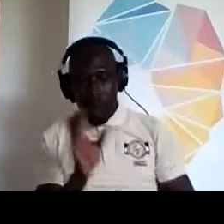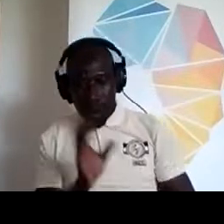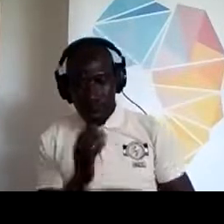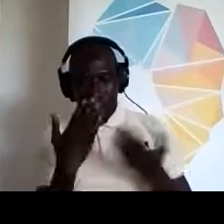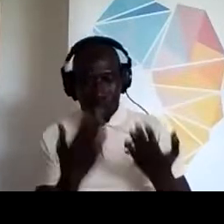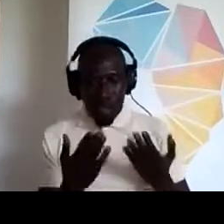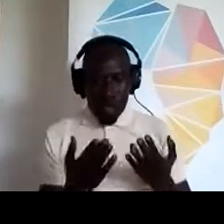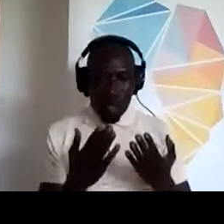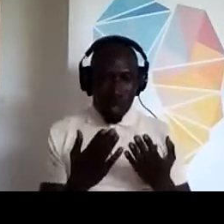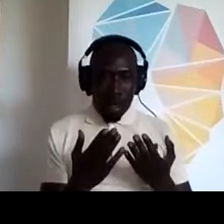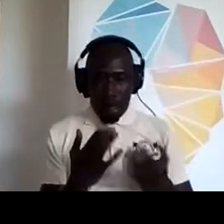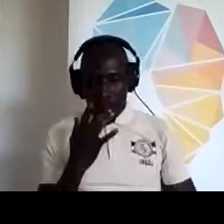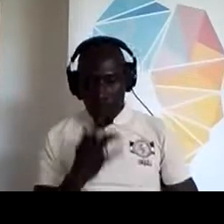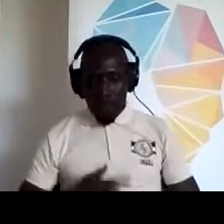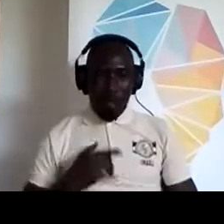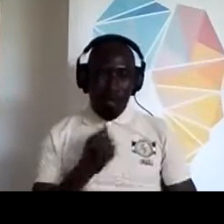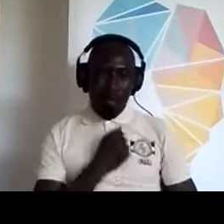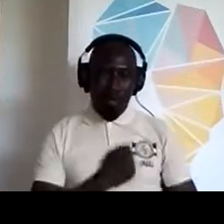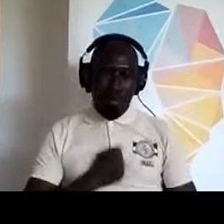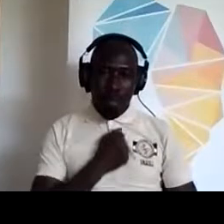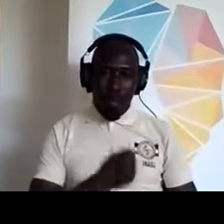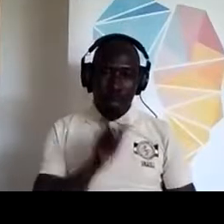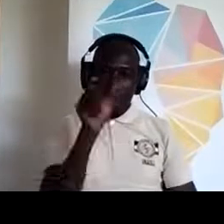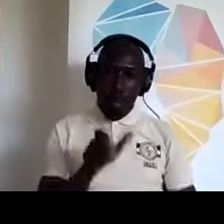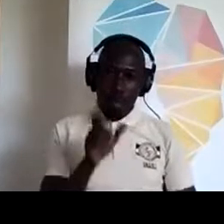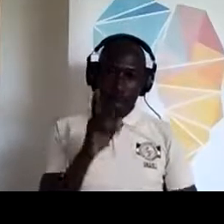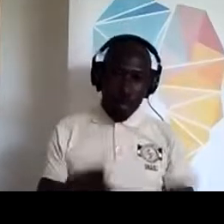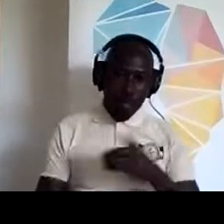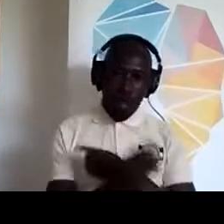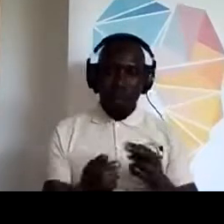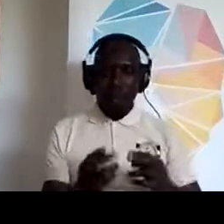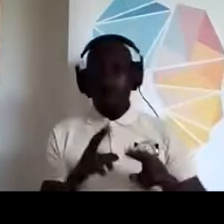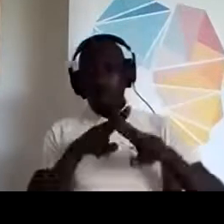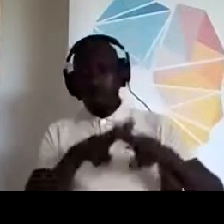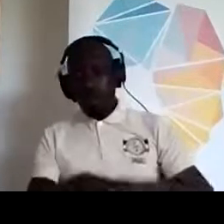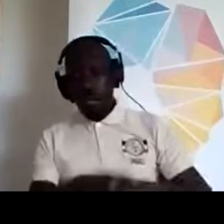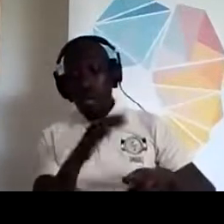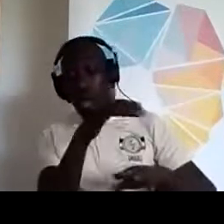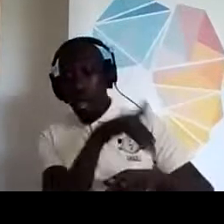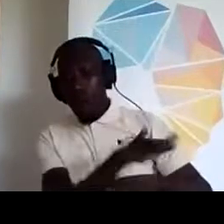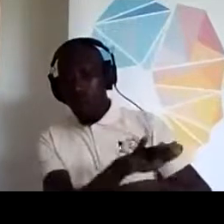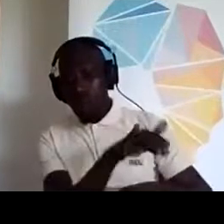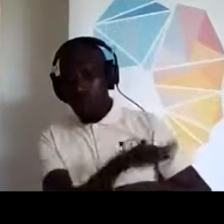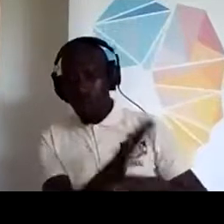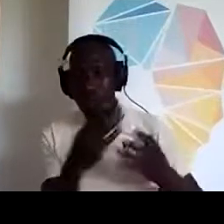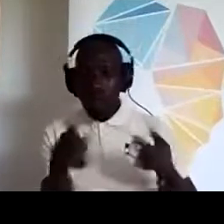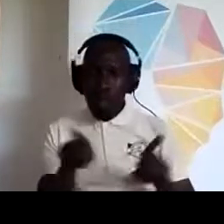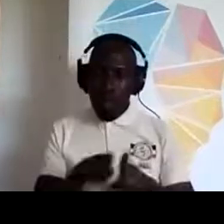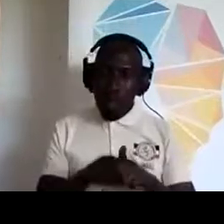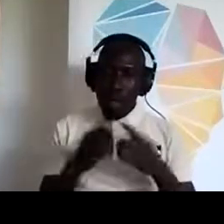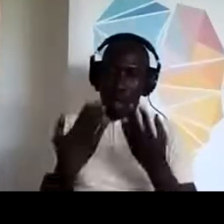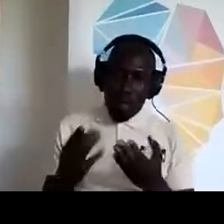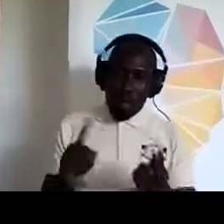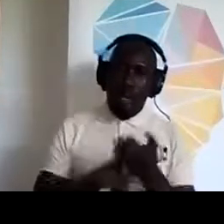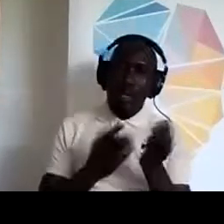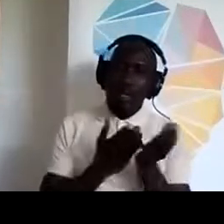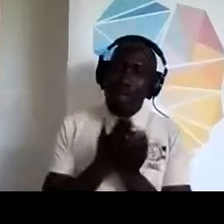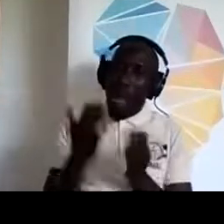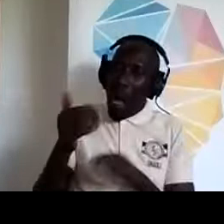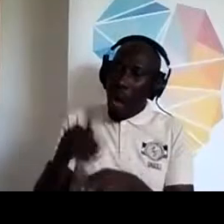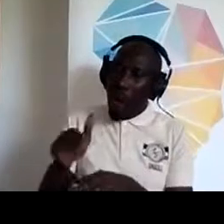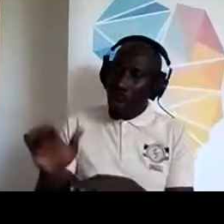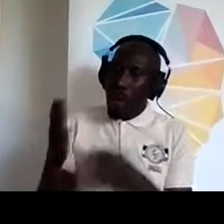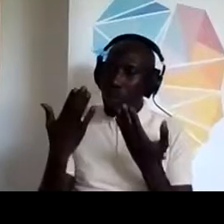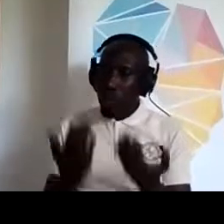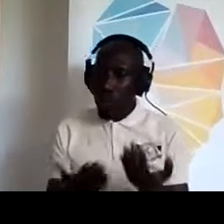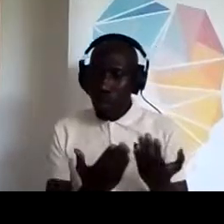actually pictured persons with disabilities who were sitting outside and they were getting services outside of